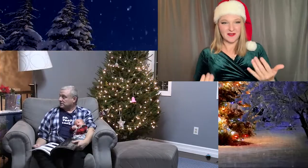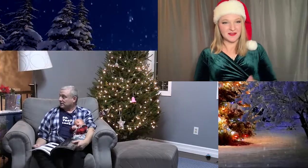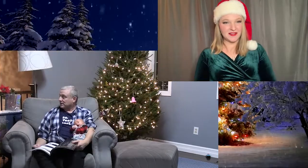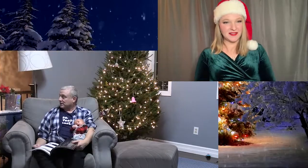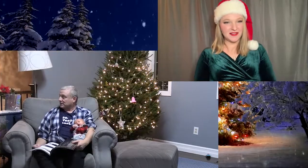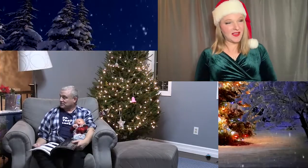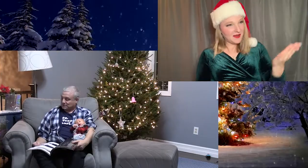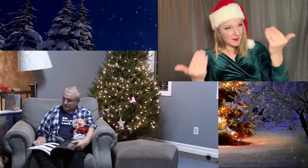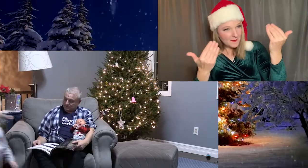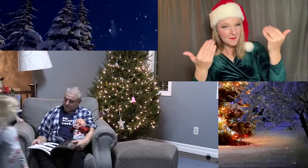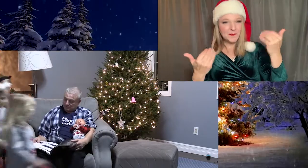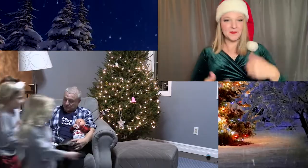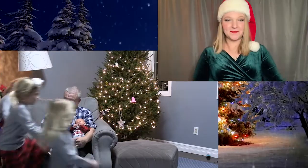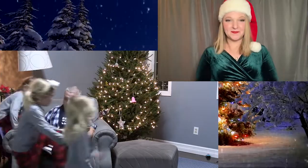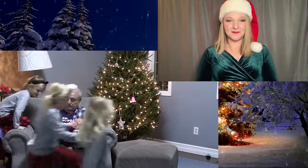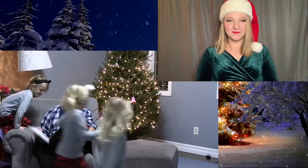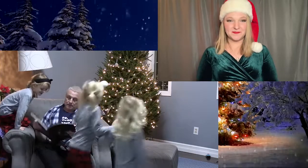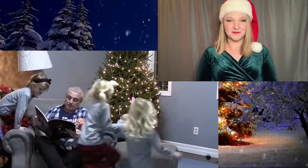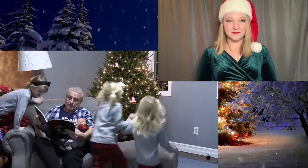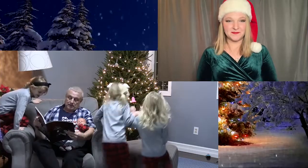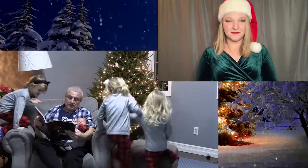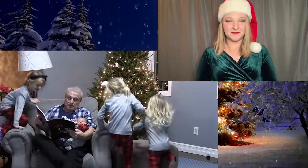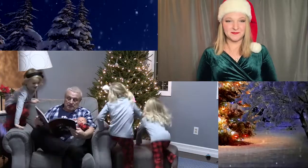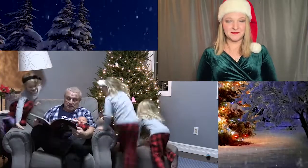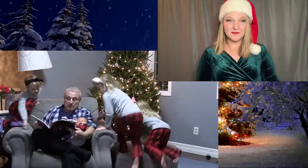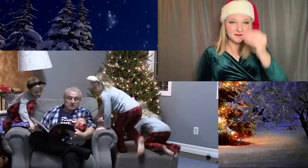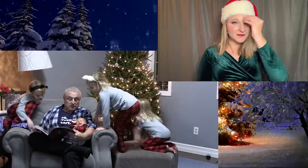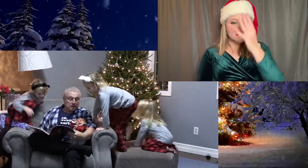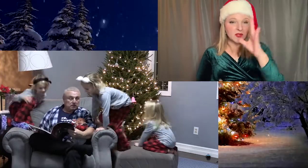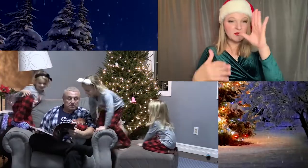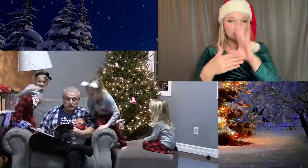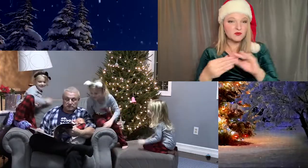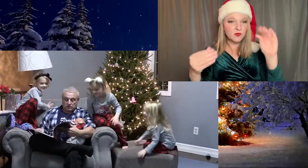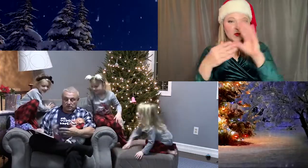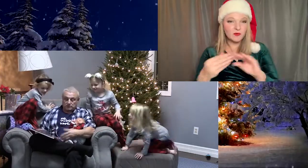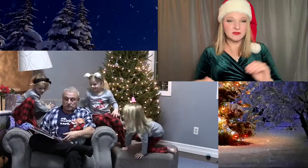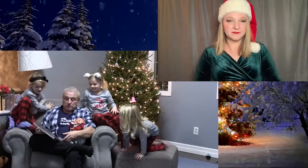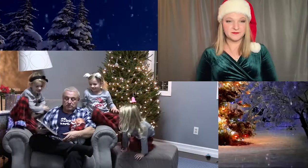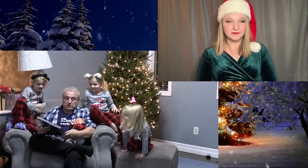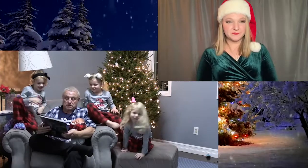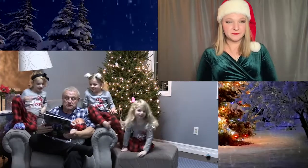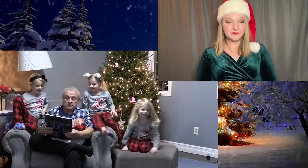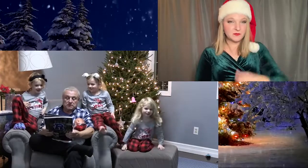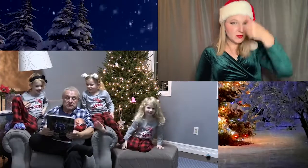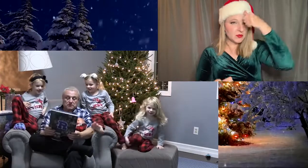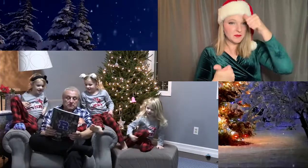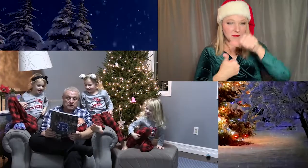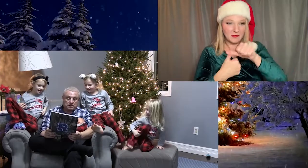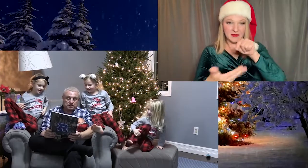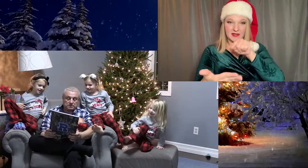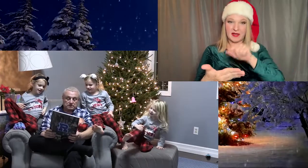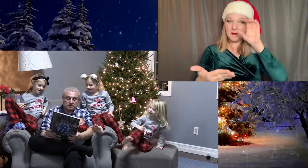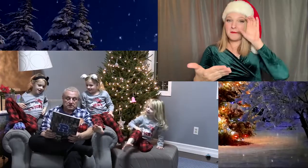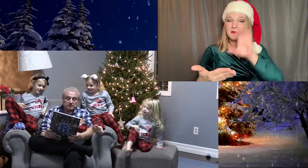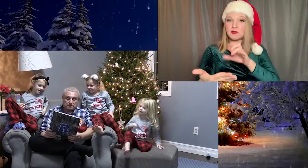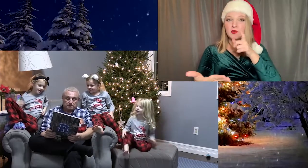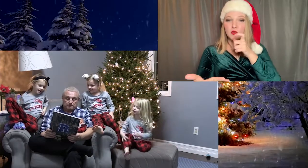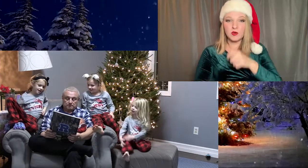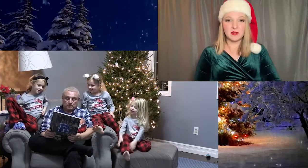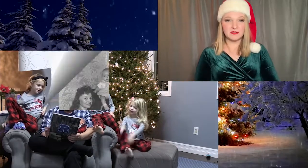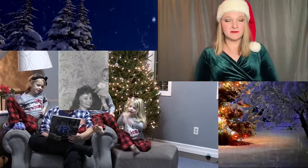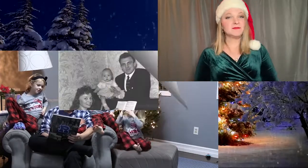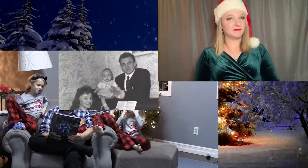Oh, look who's here. This is terrific. Come on in. I gotta tell you a little story. Do you remember who that picture is